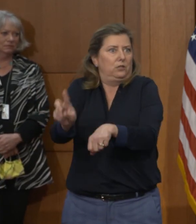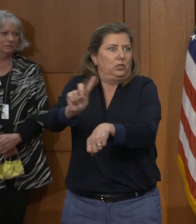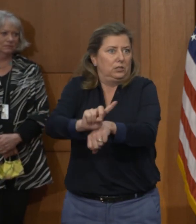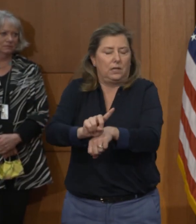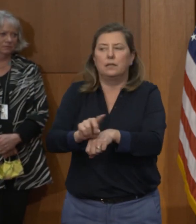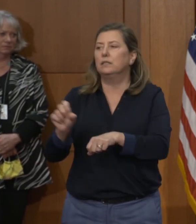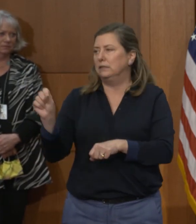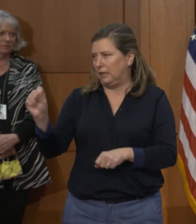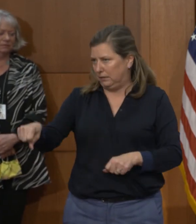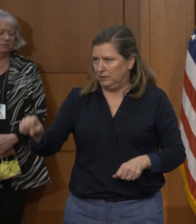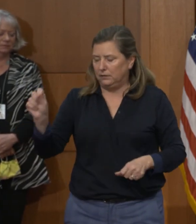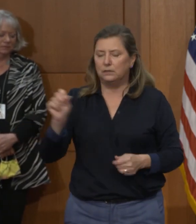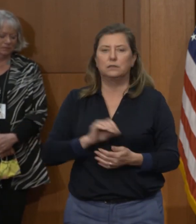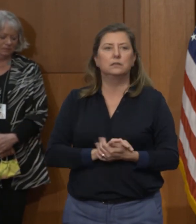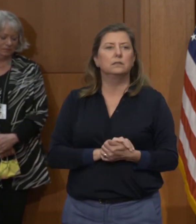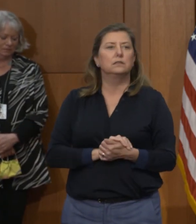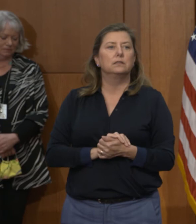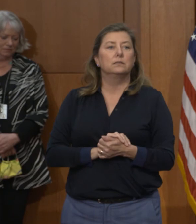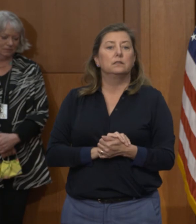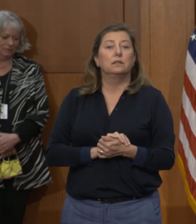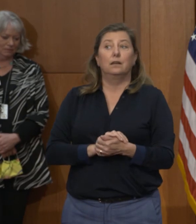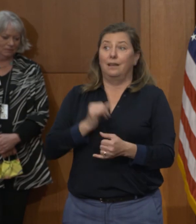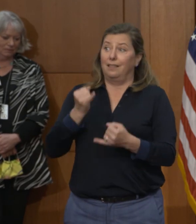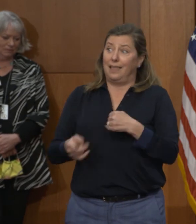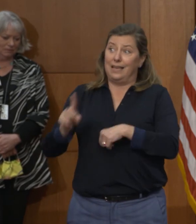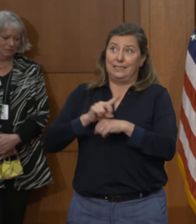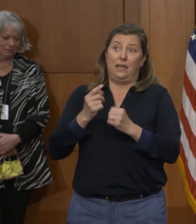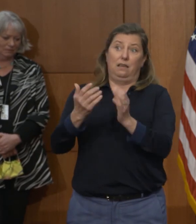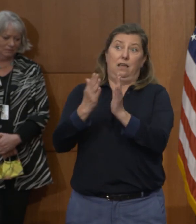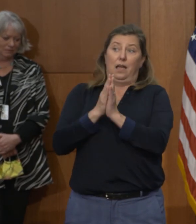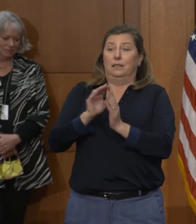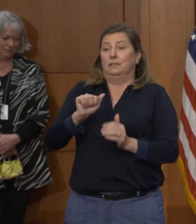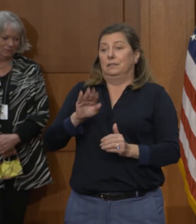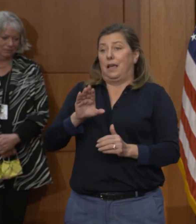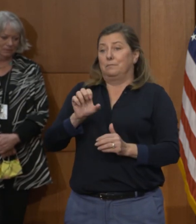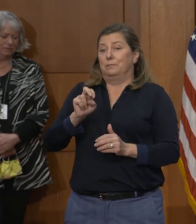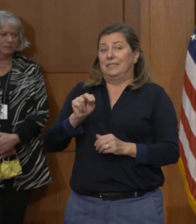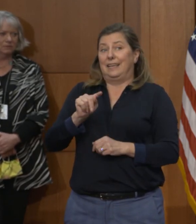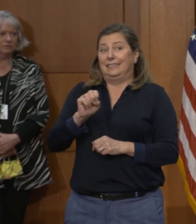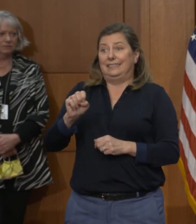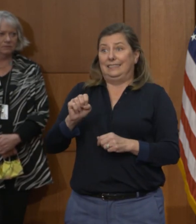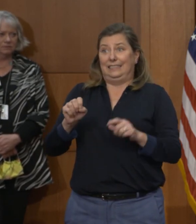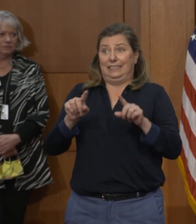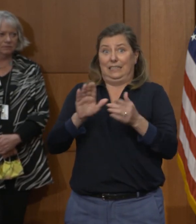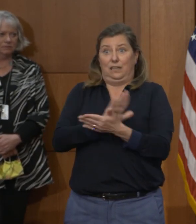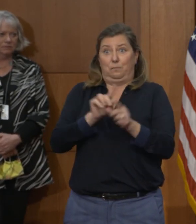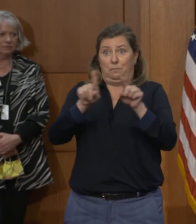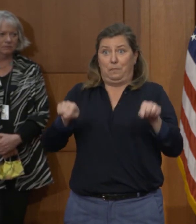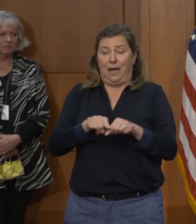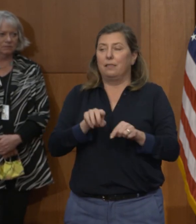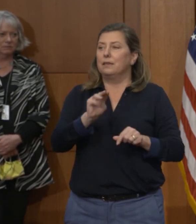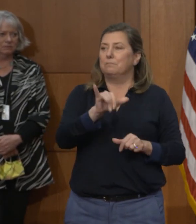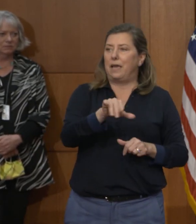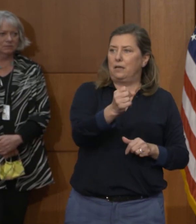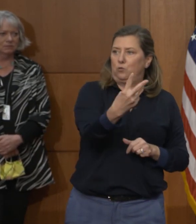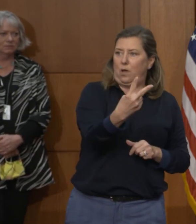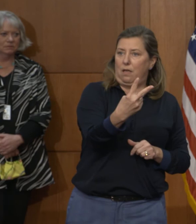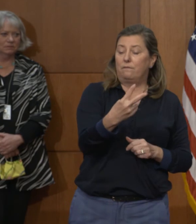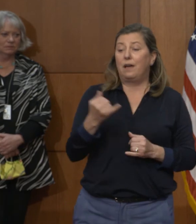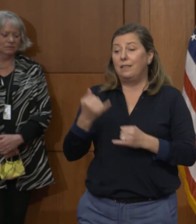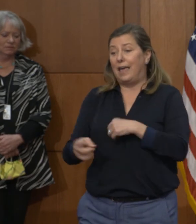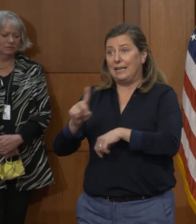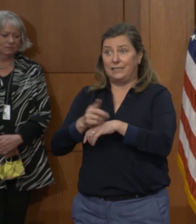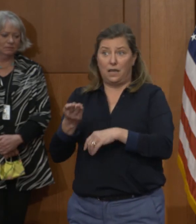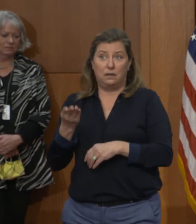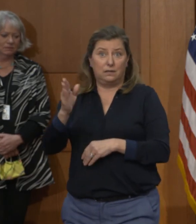the answer is yes. So the last day to request an absentee ballot is May 12, and then the last day to return